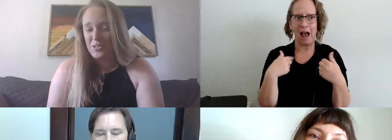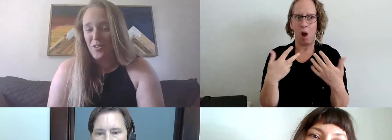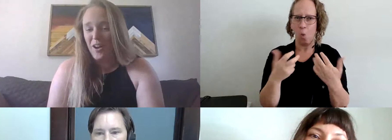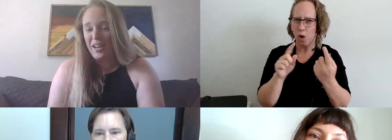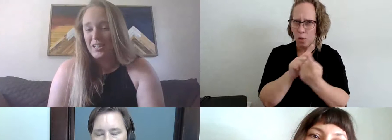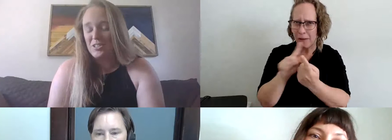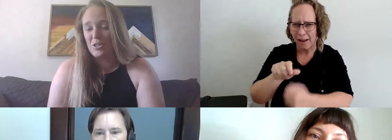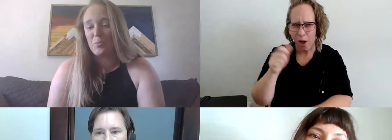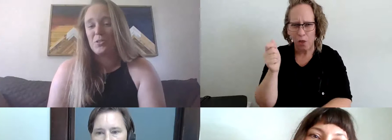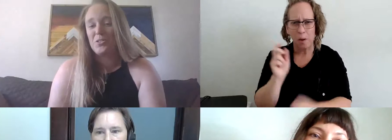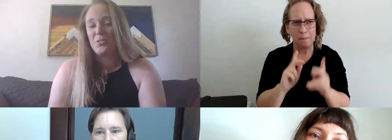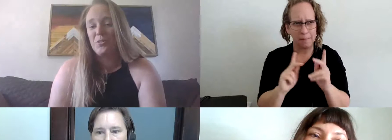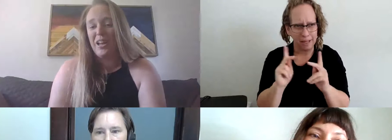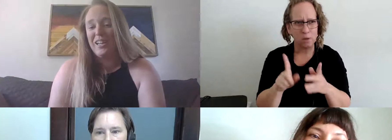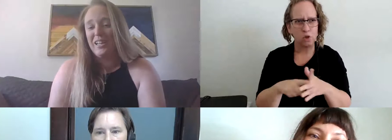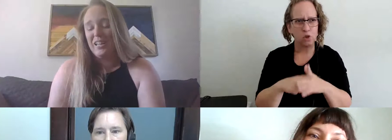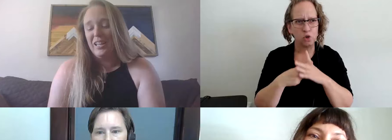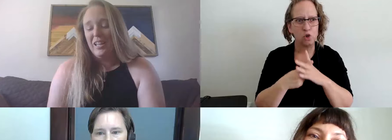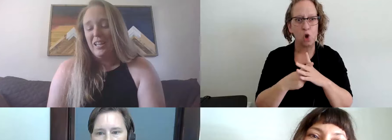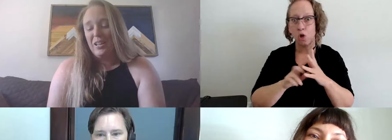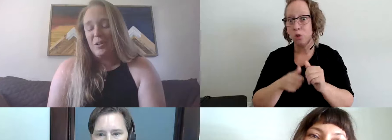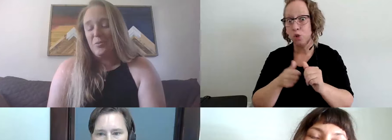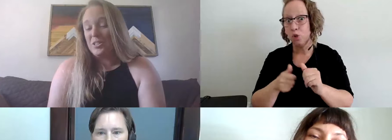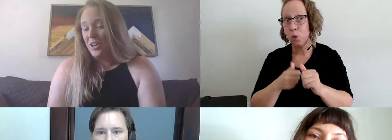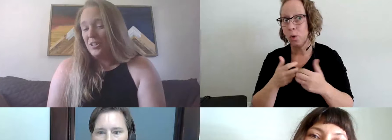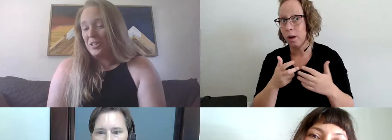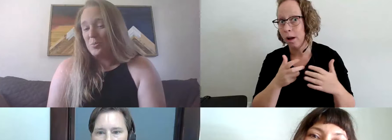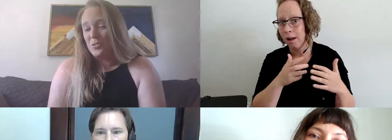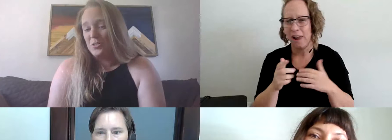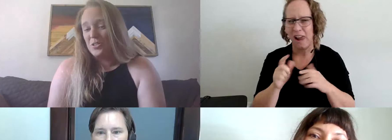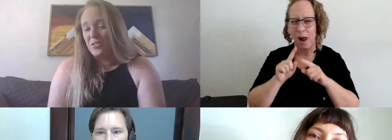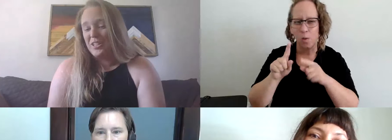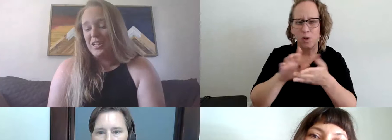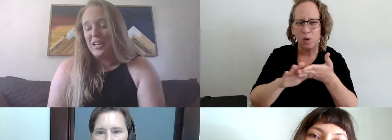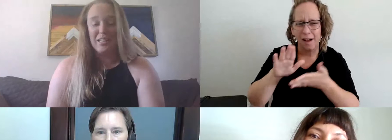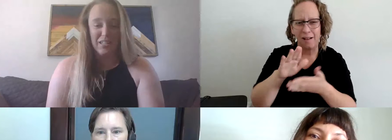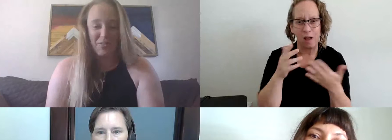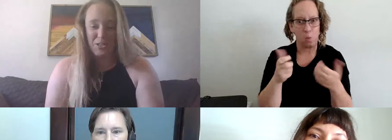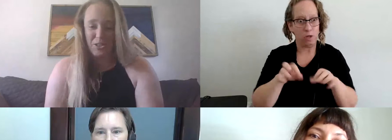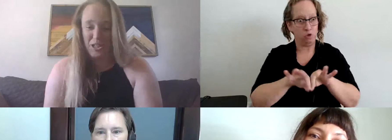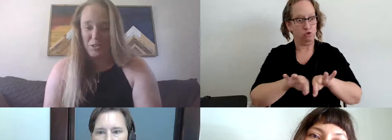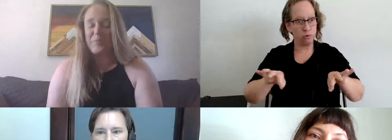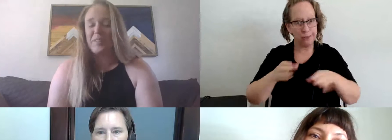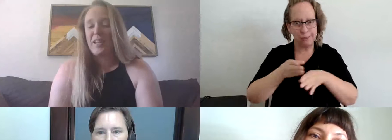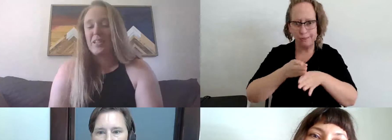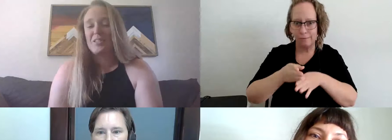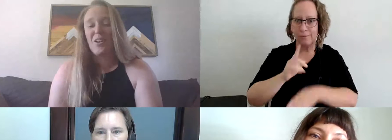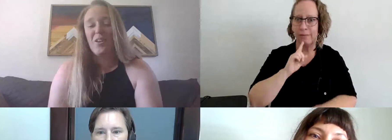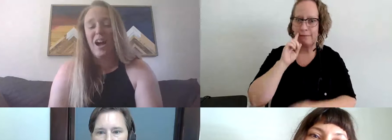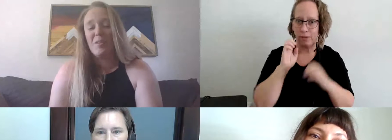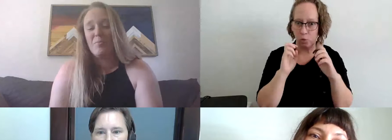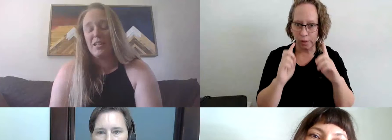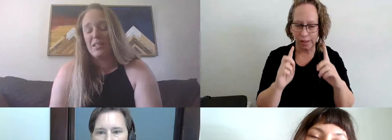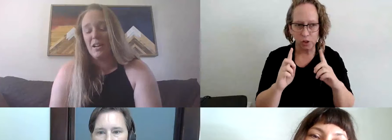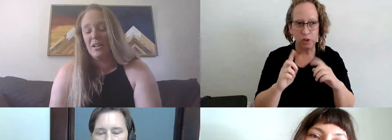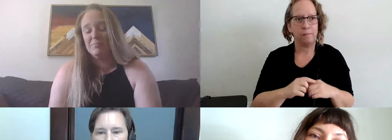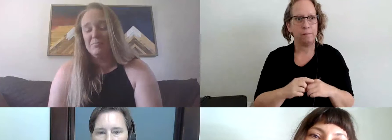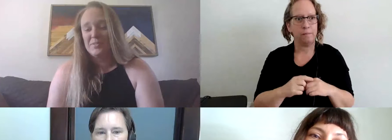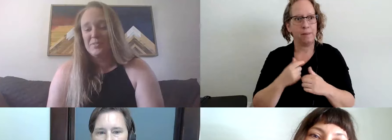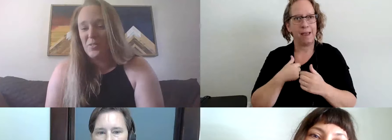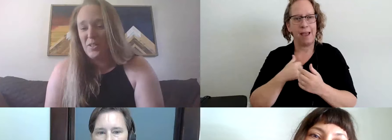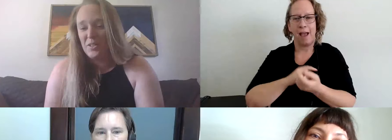other people, so I started to pursue when I went to college, pursue a degree in deaf education. So I